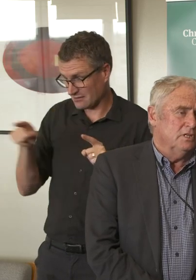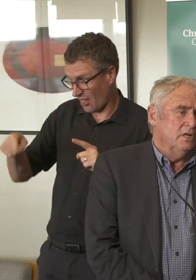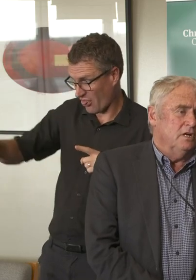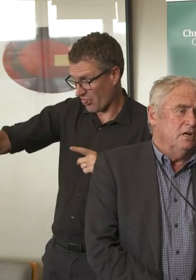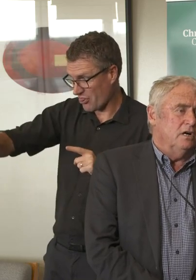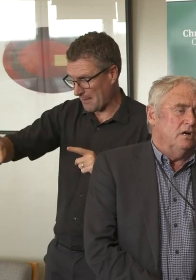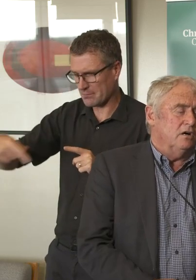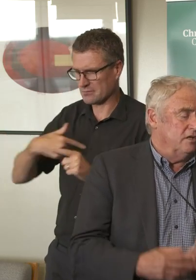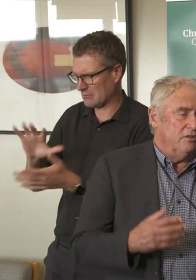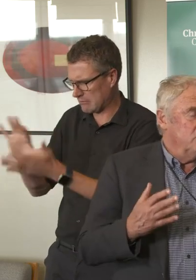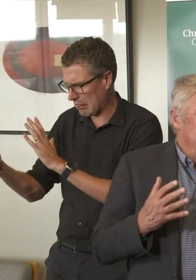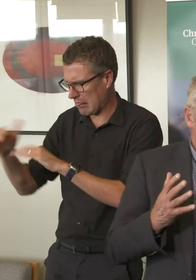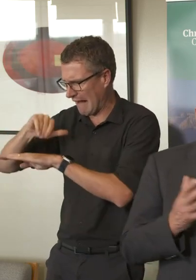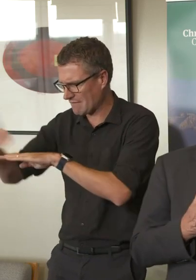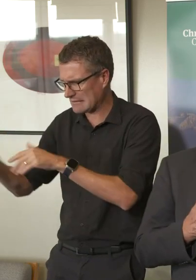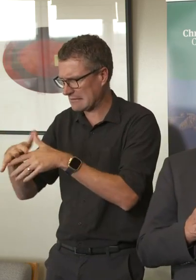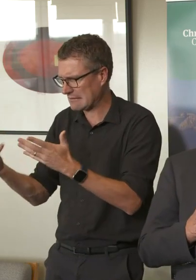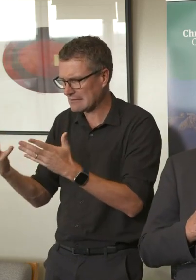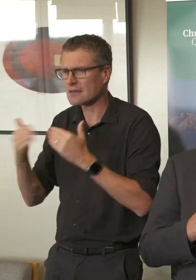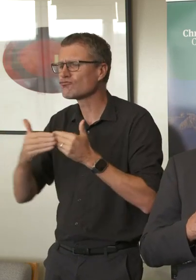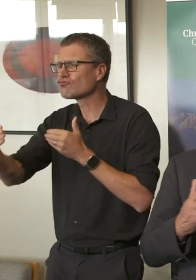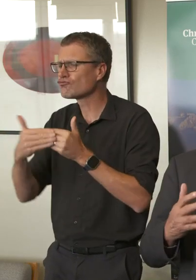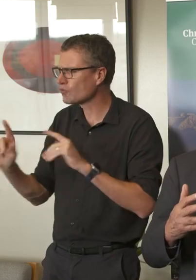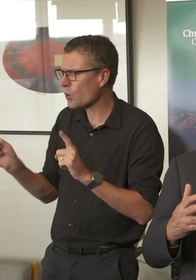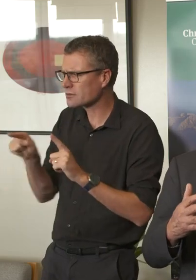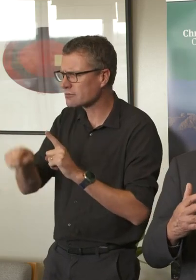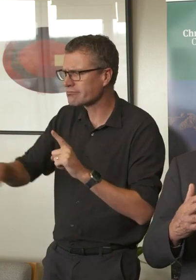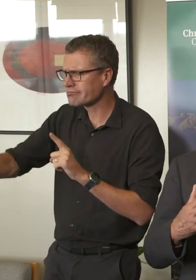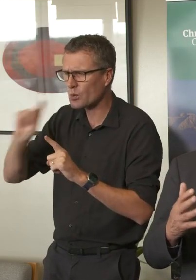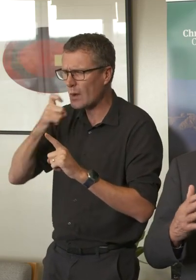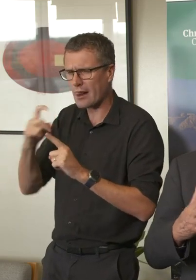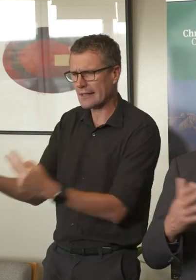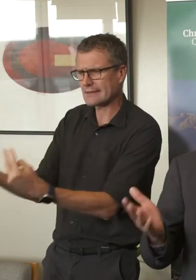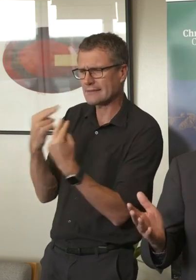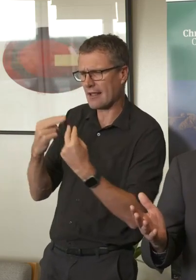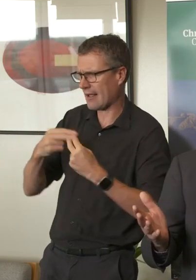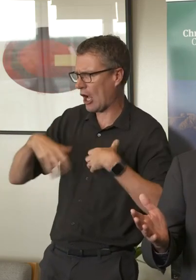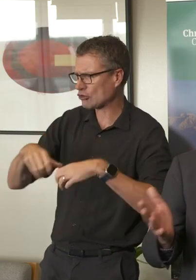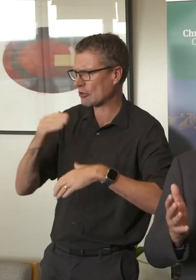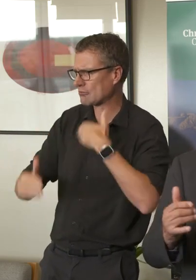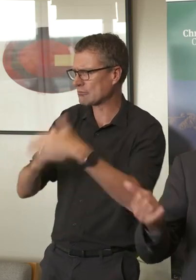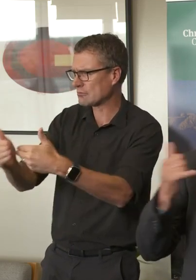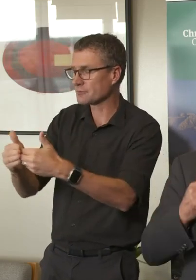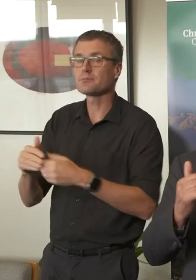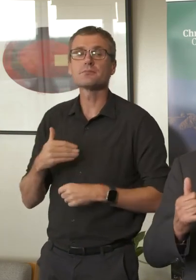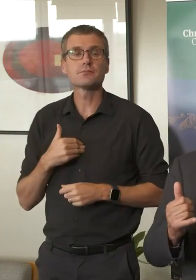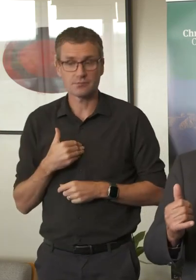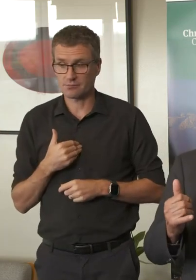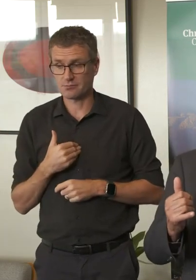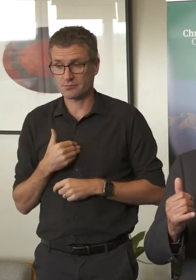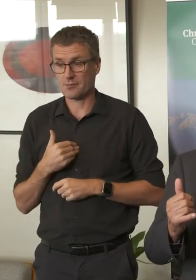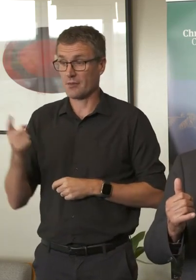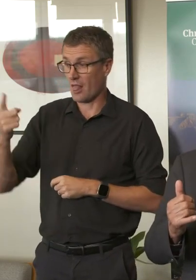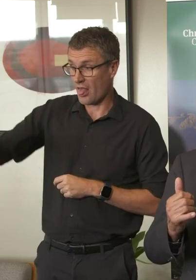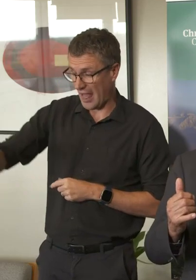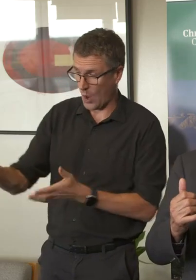from civil defence local authorities? They'll be able to see the constant, they'll be visible all the time. They can ring up and they'll be able to